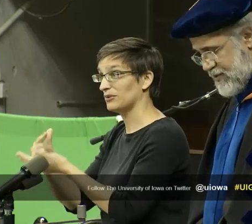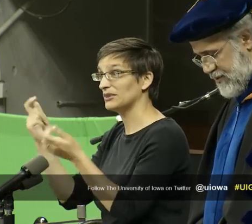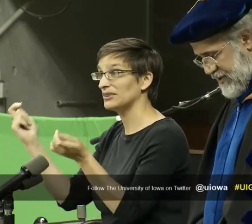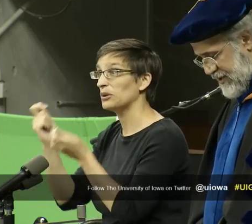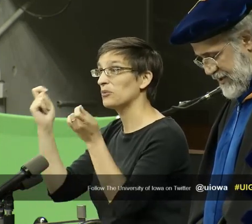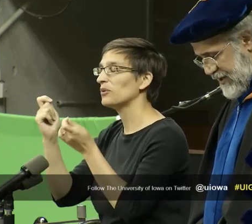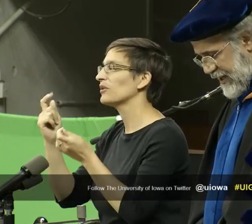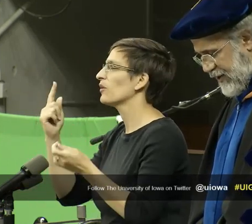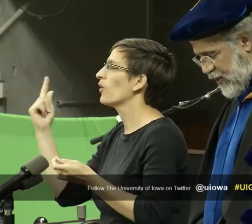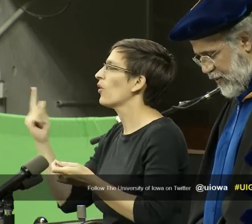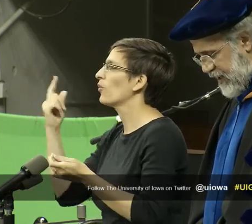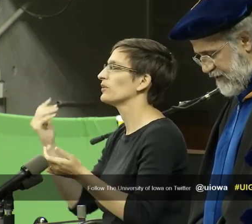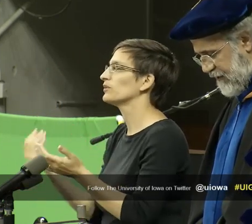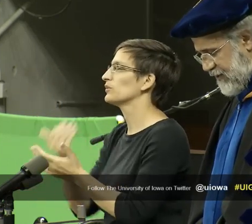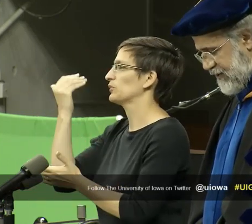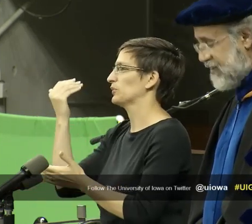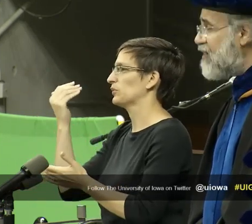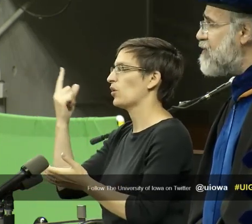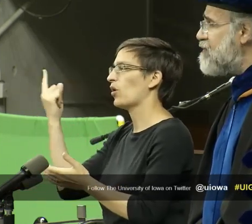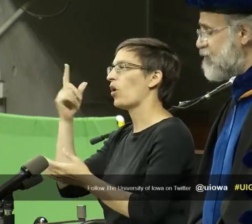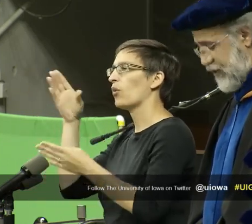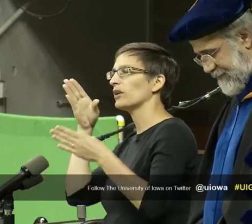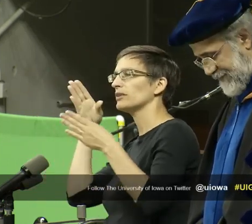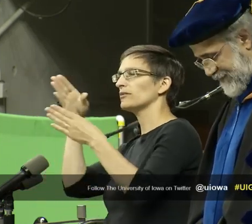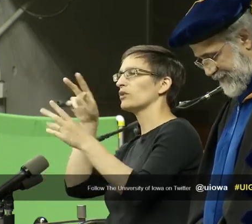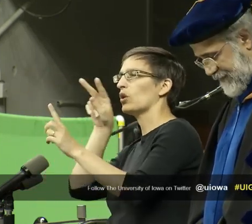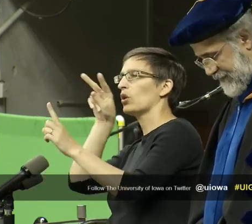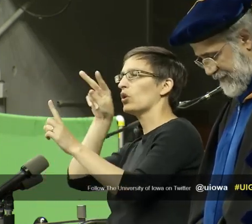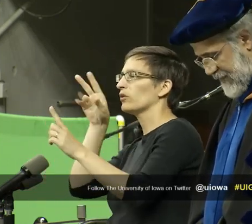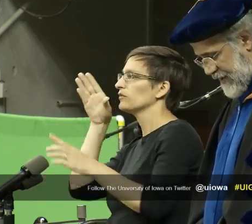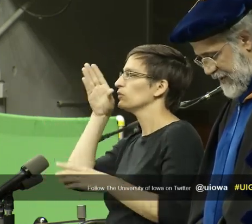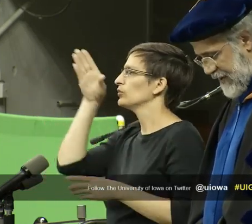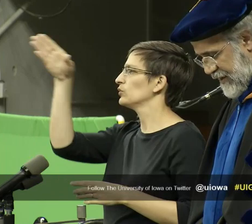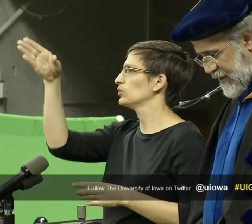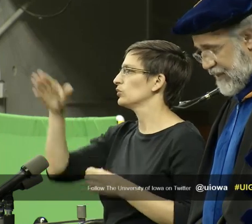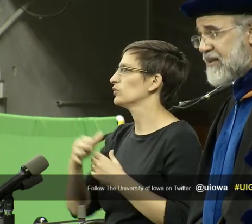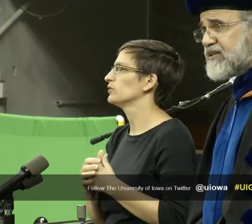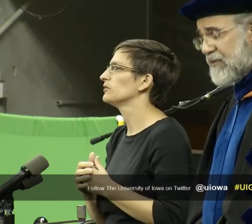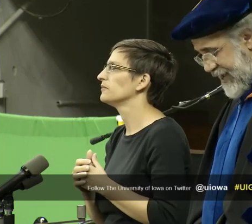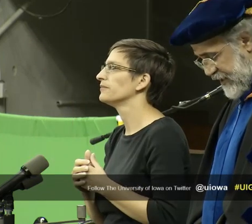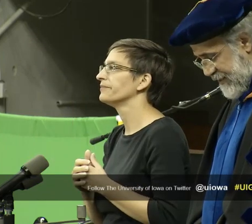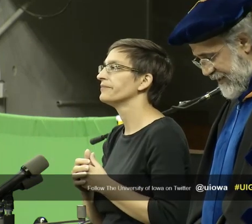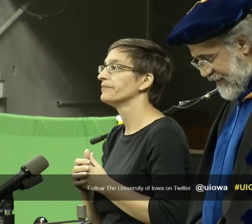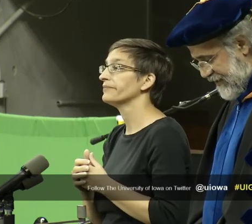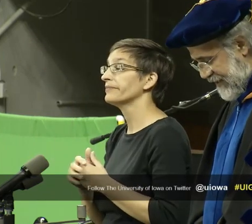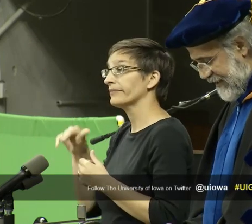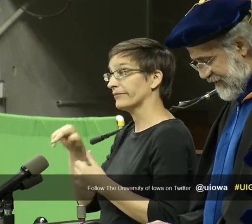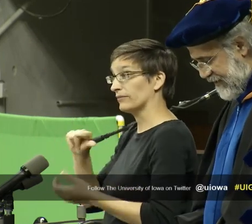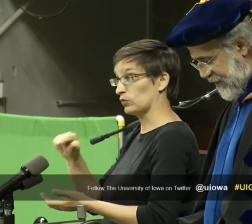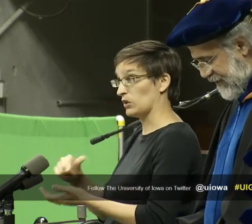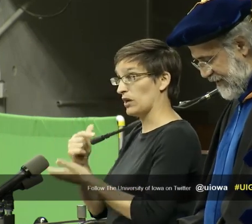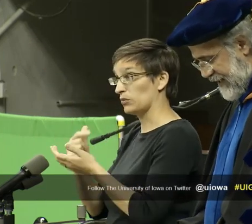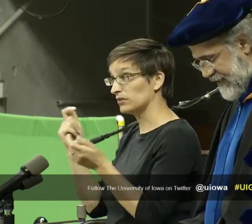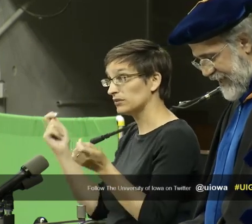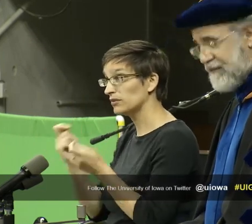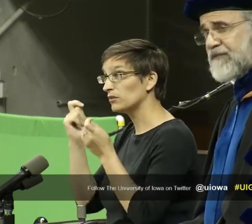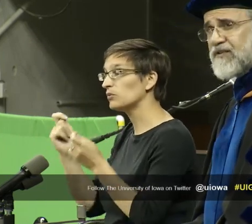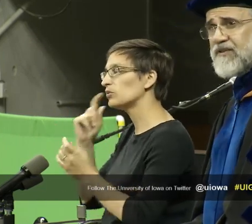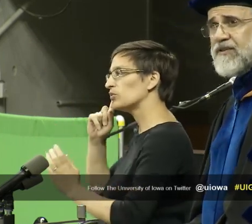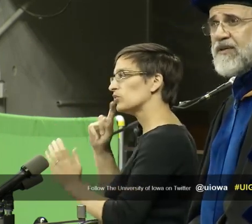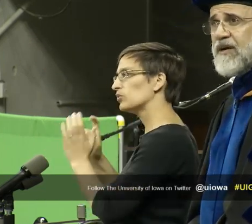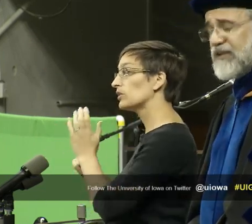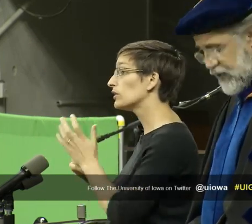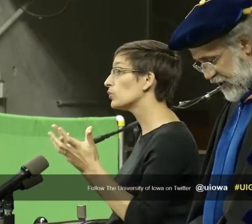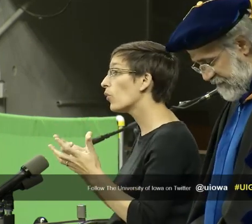always new, and always focused on the future. These commencement exercises recognize the